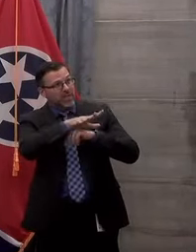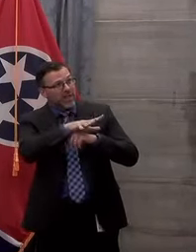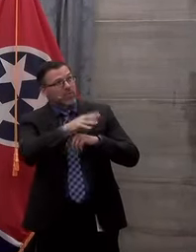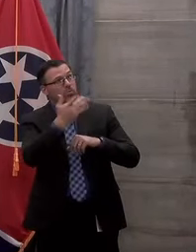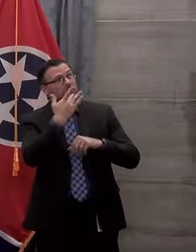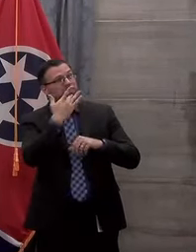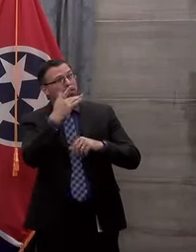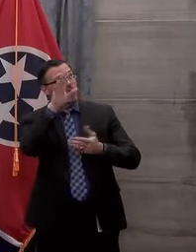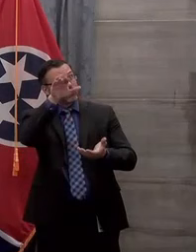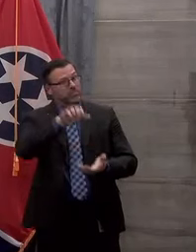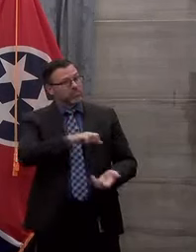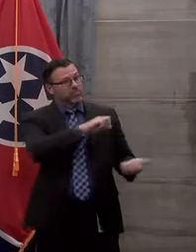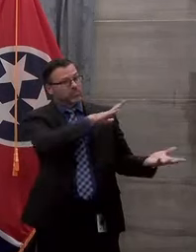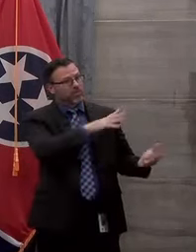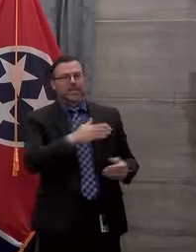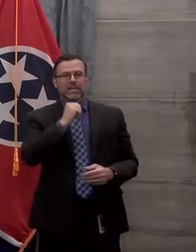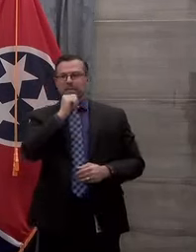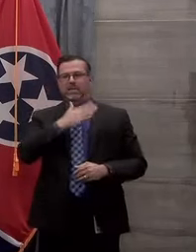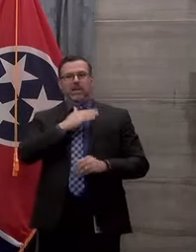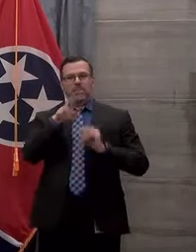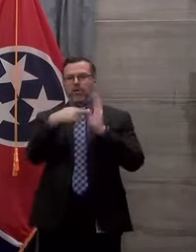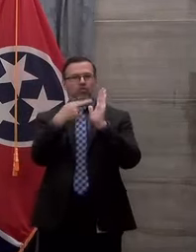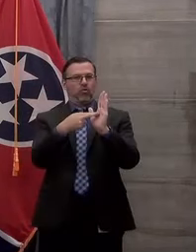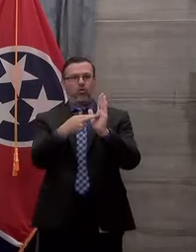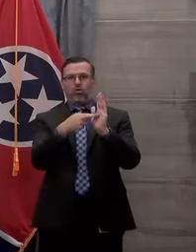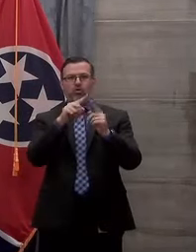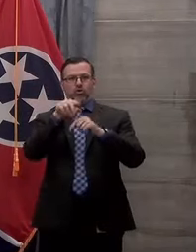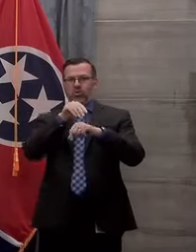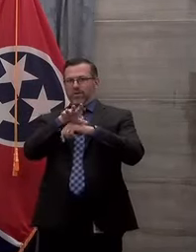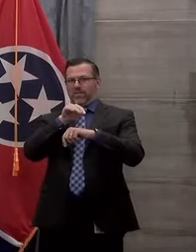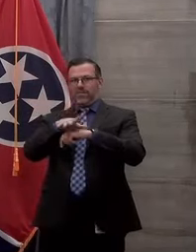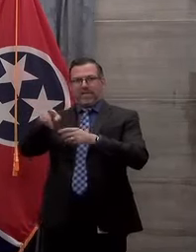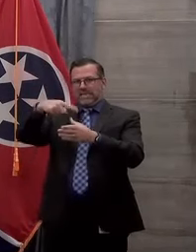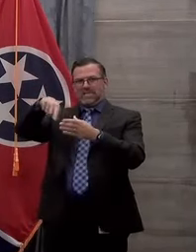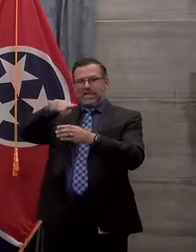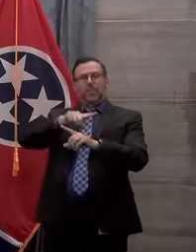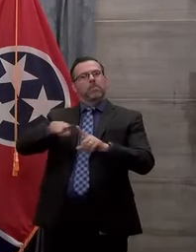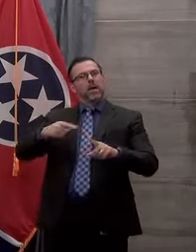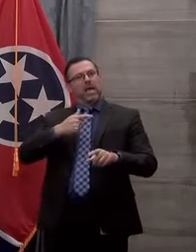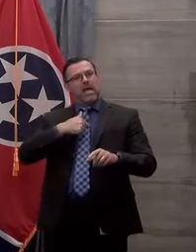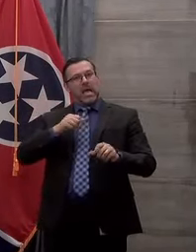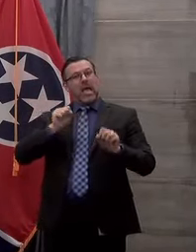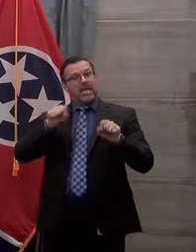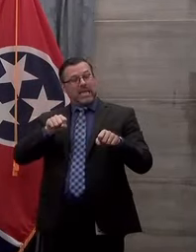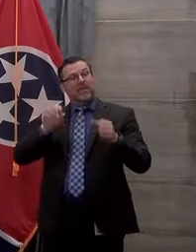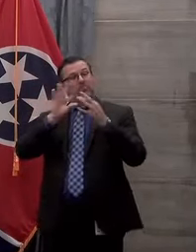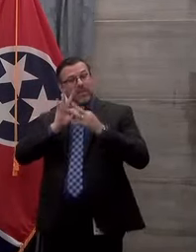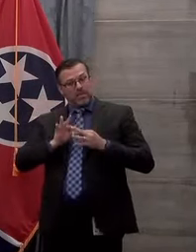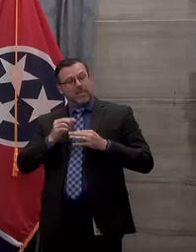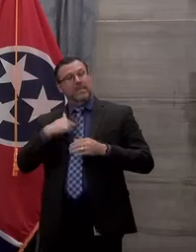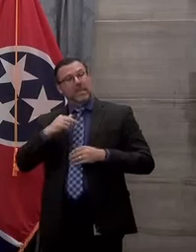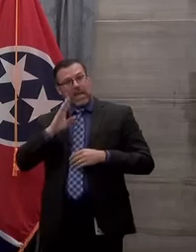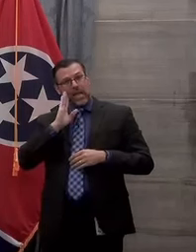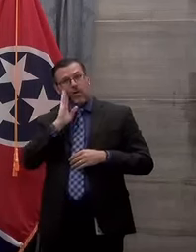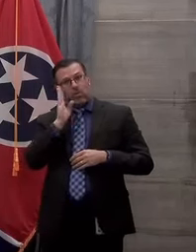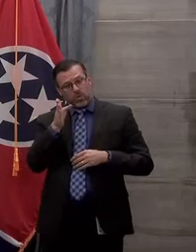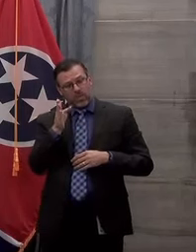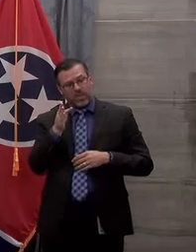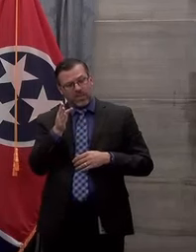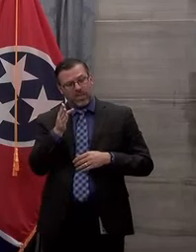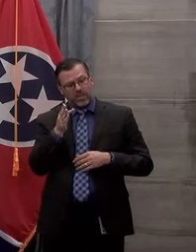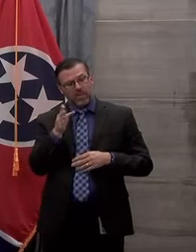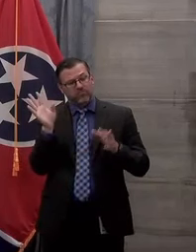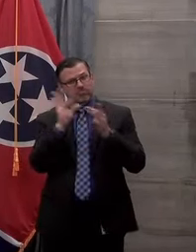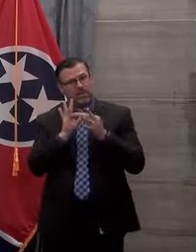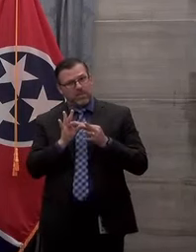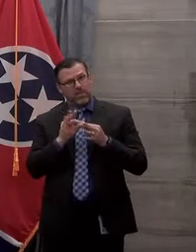that you prefer it to come down? It's not my role to advise the Capitol Commission, but I certainly can make comments and will be